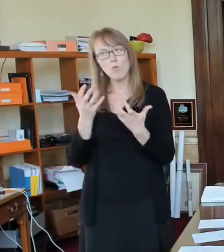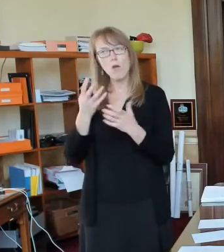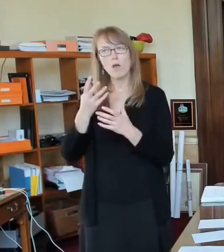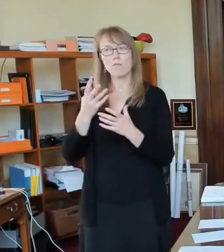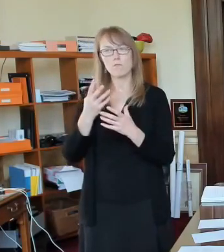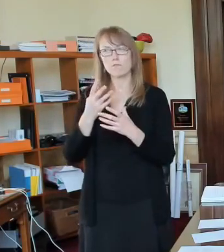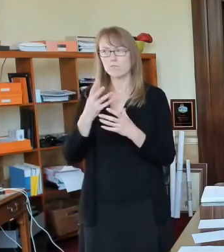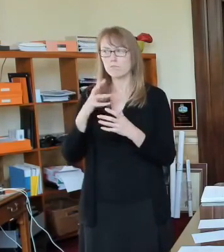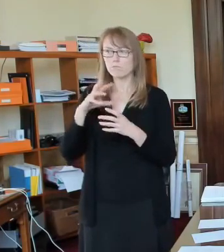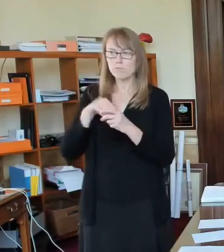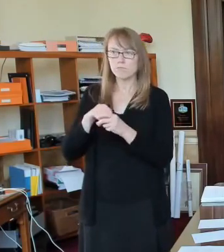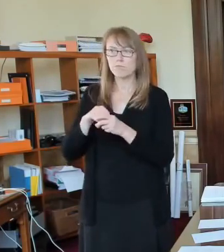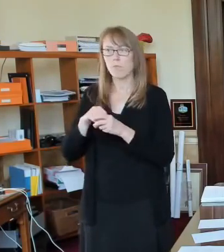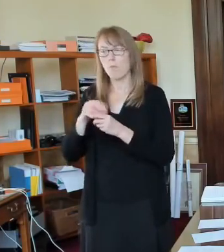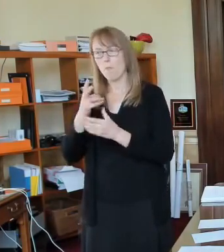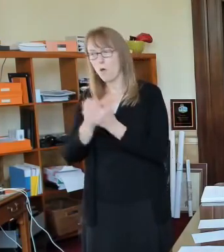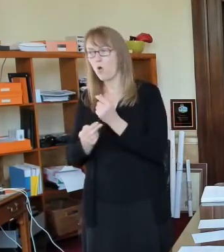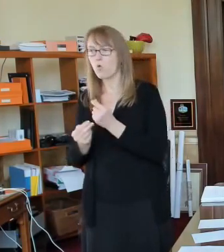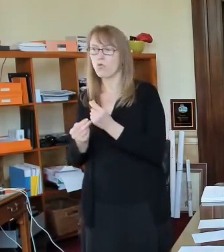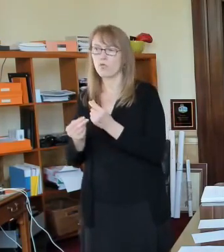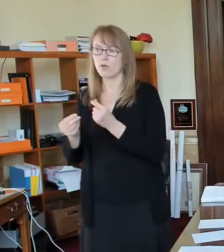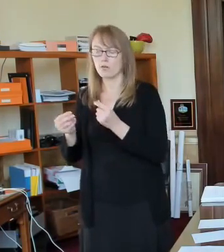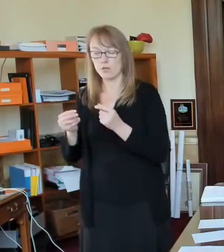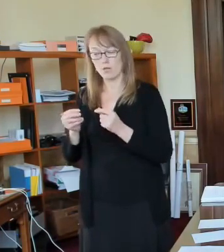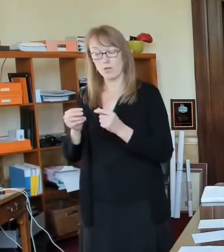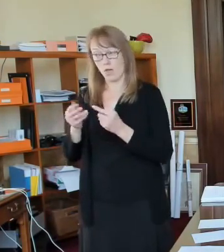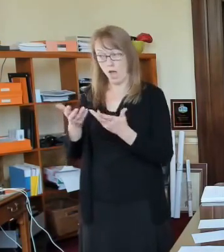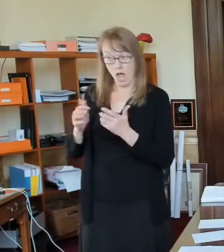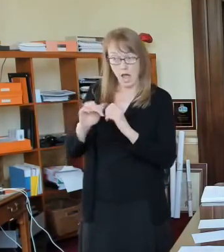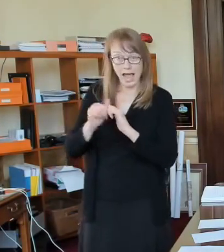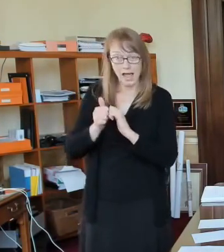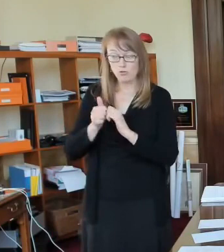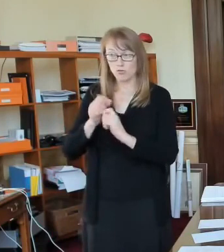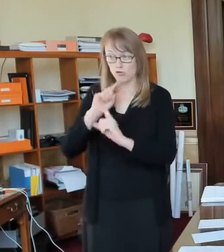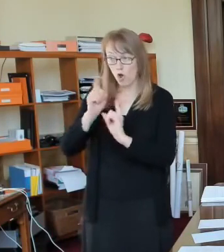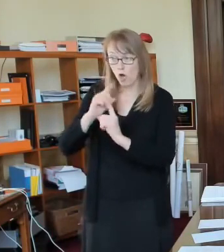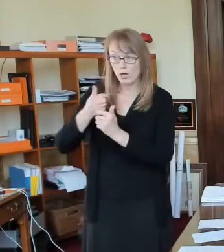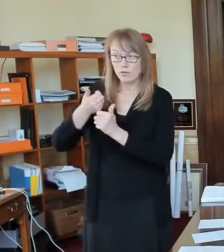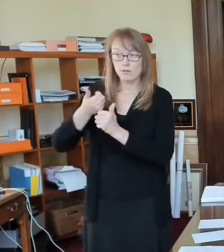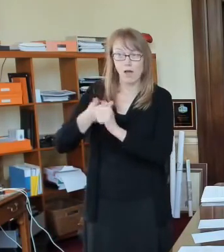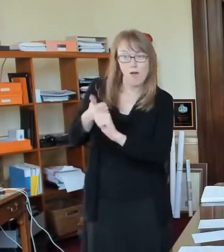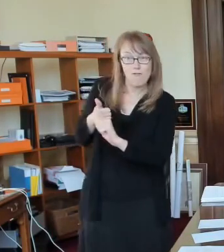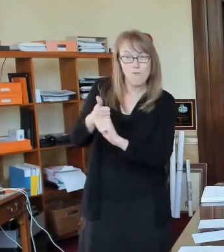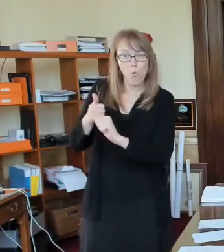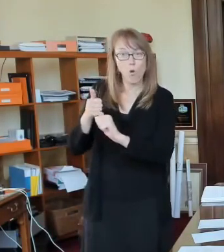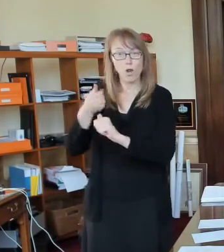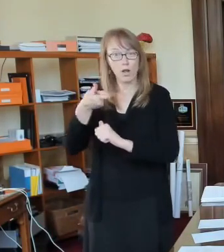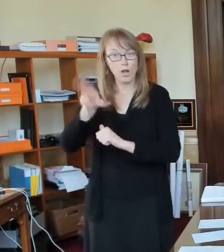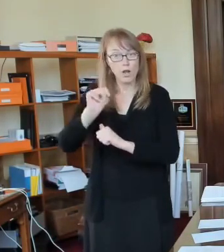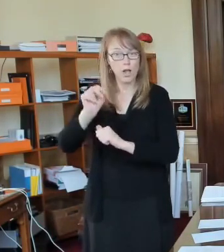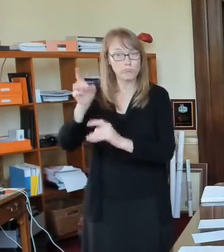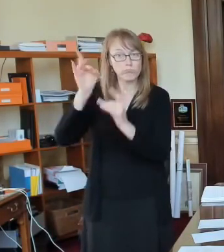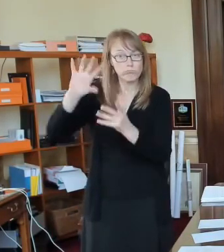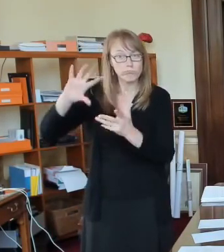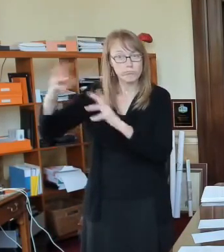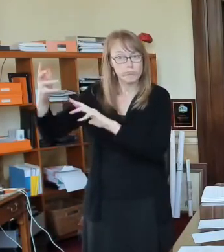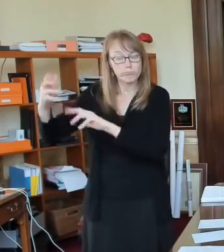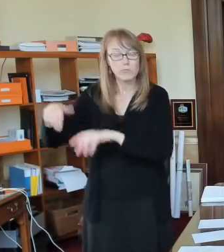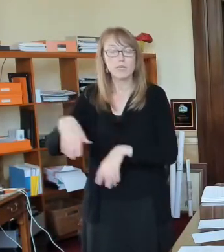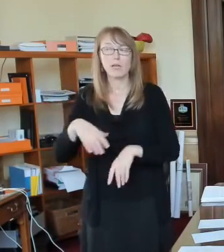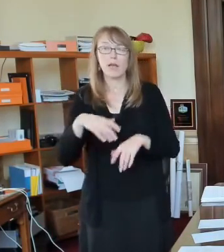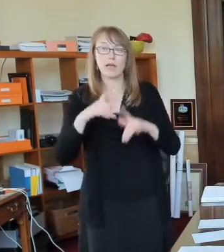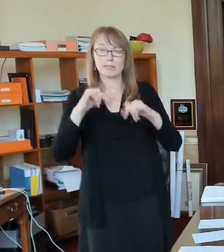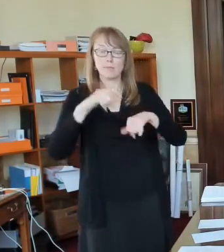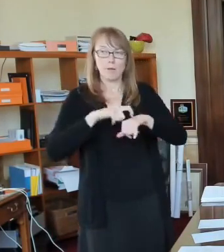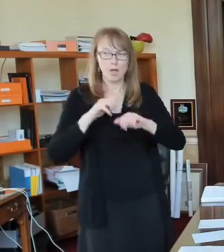couldn't talk to you today just about COVID without talking about what is